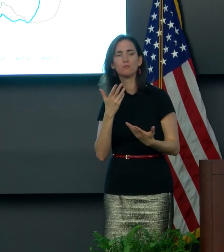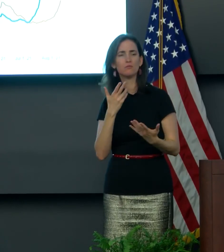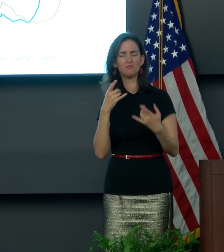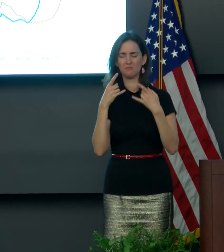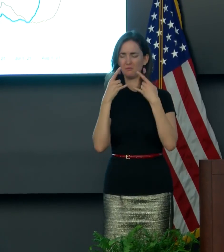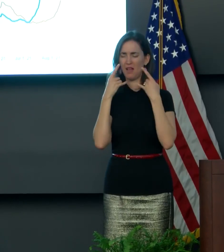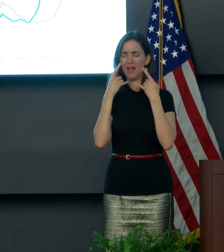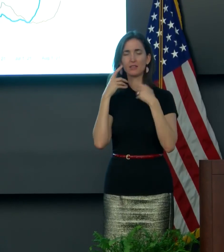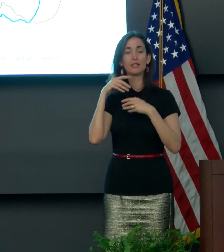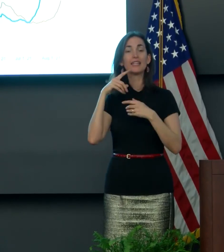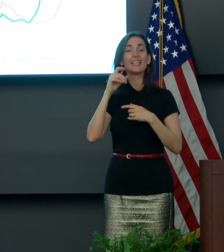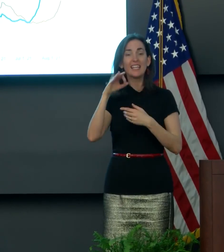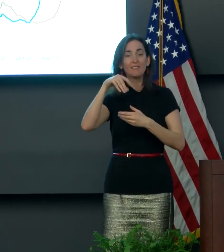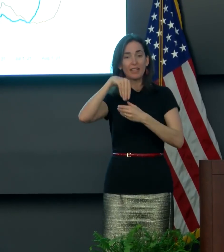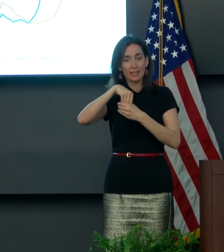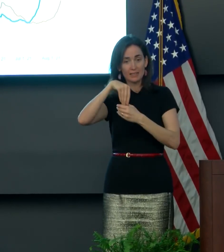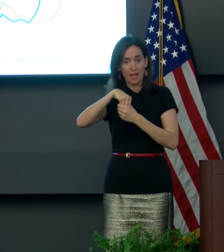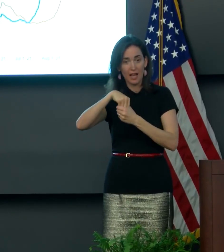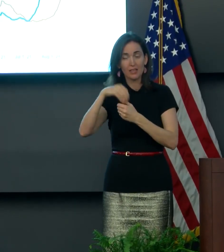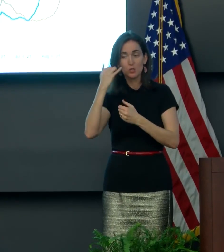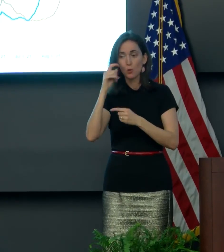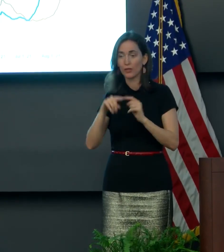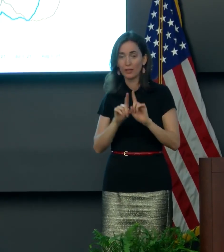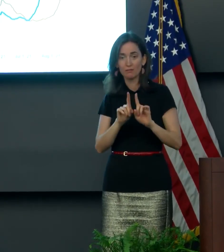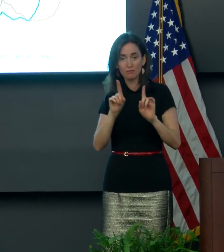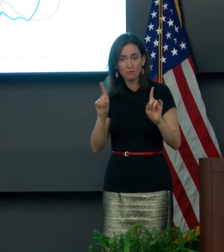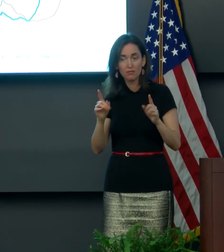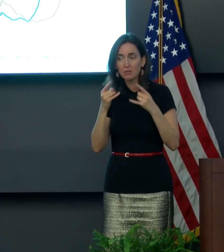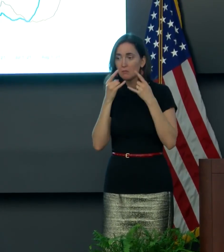mask indoors when you cannot socially